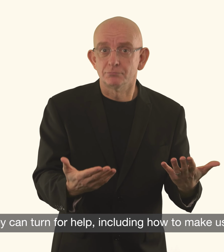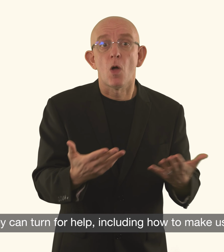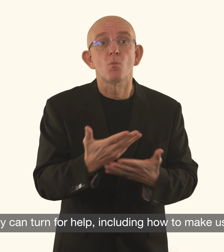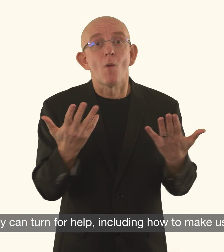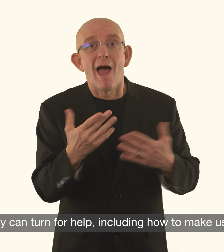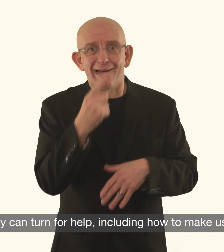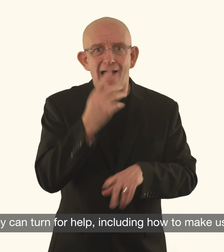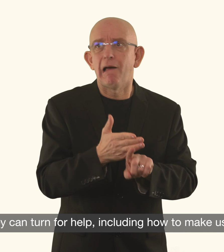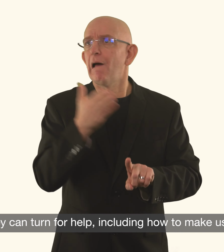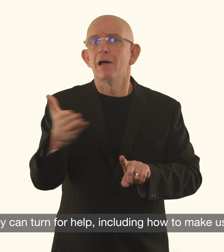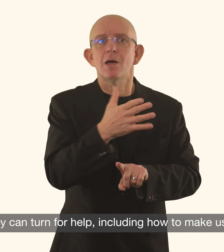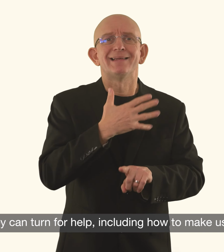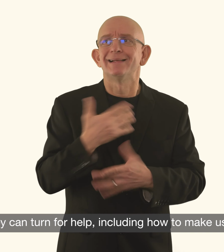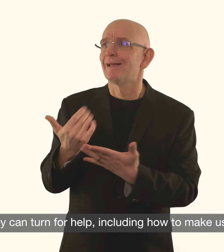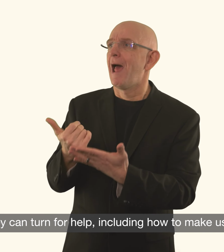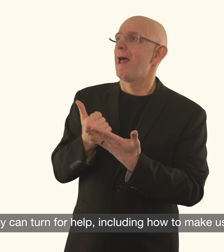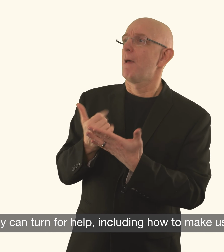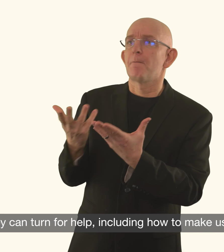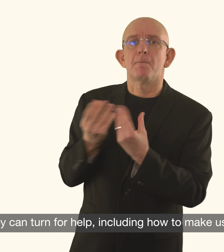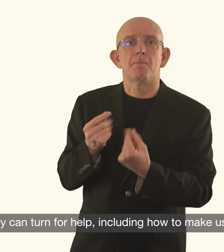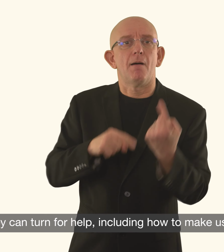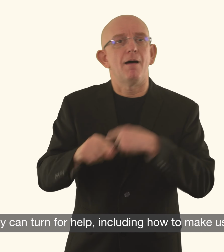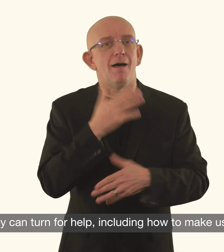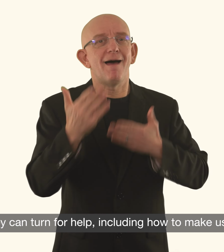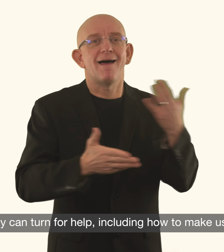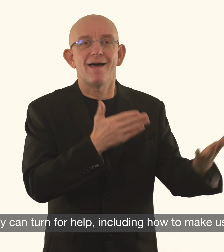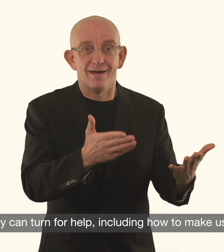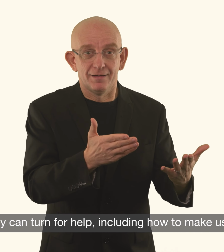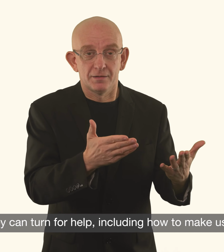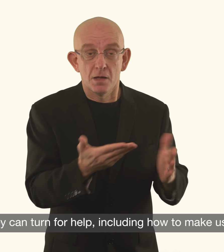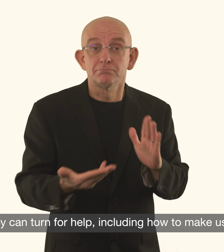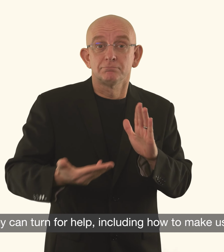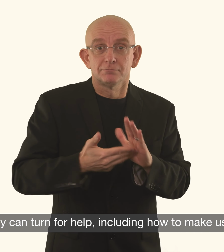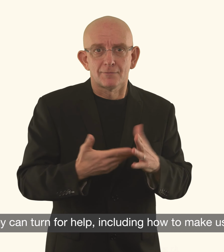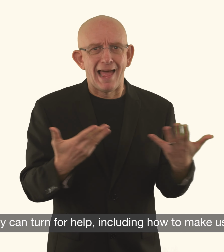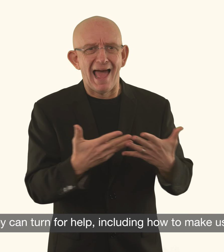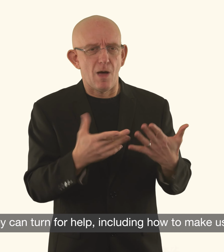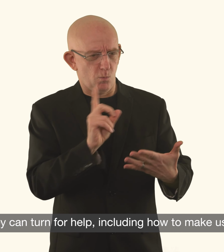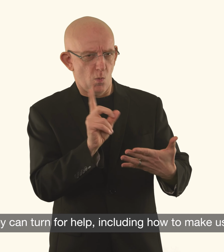And where they can turn for help. Including how to make use of support.